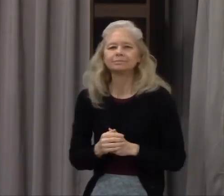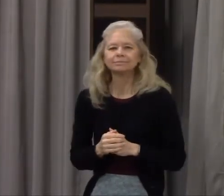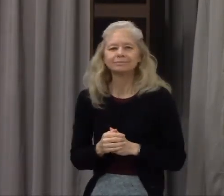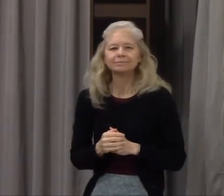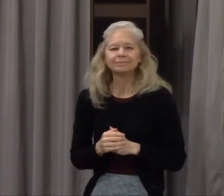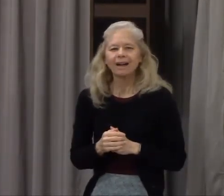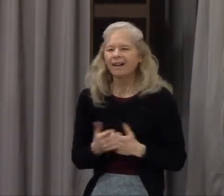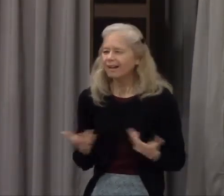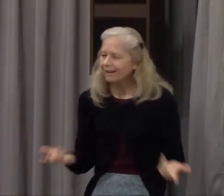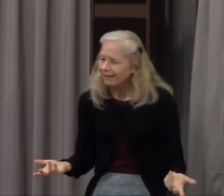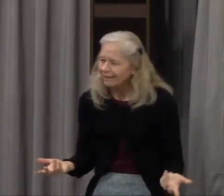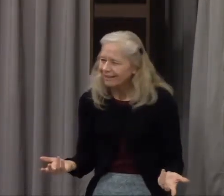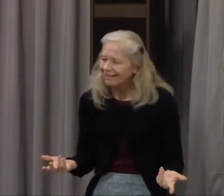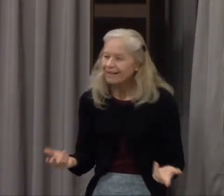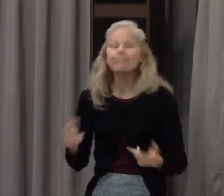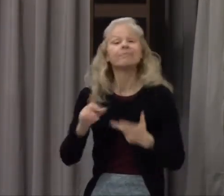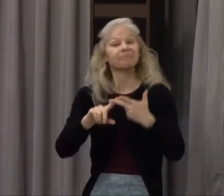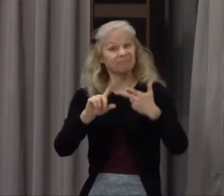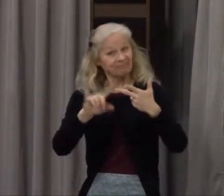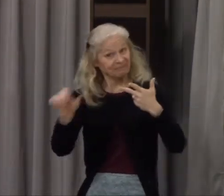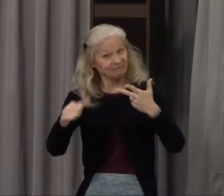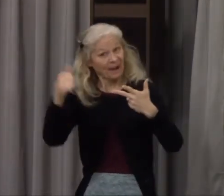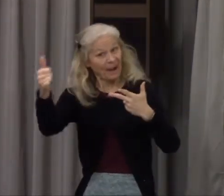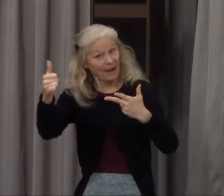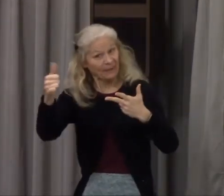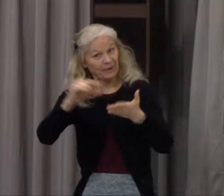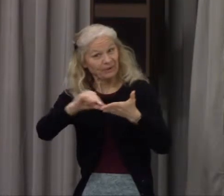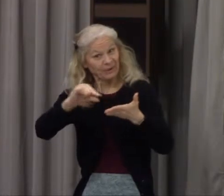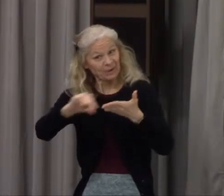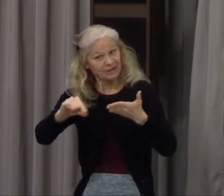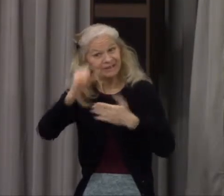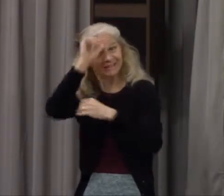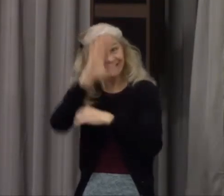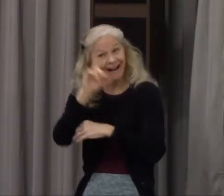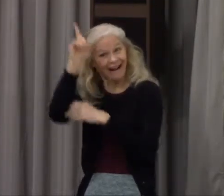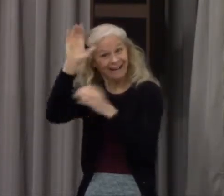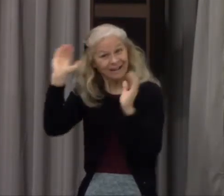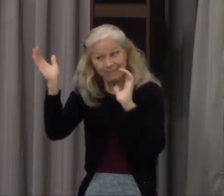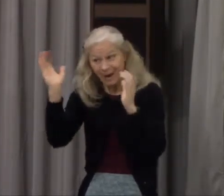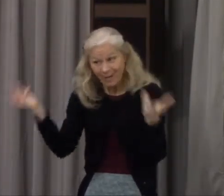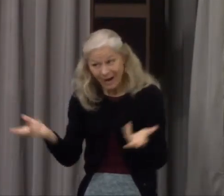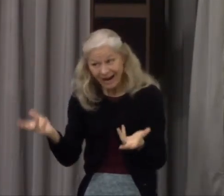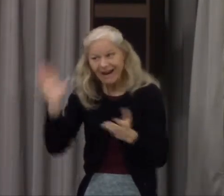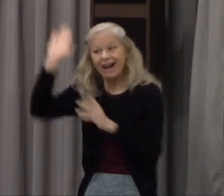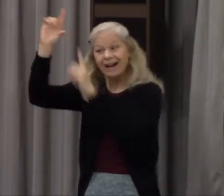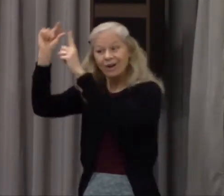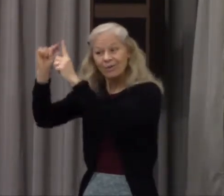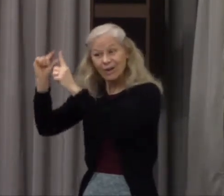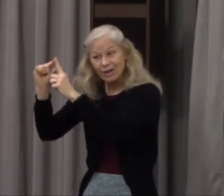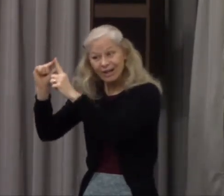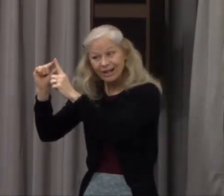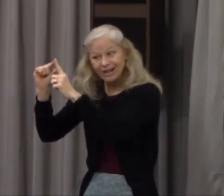but of incorruptible, by the word of God, which liveth and abideth